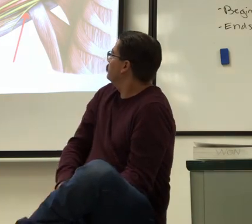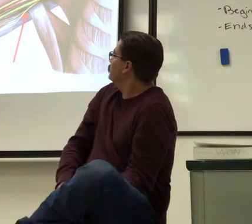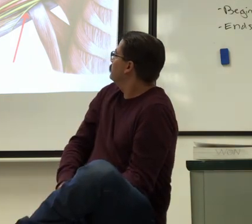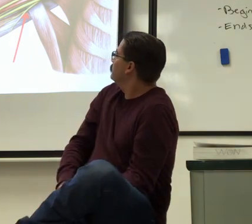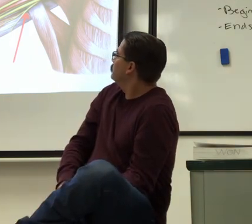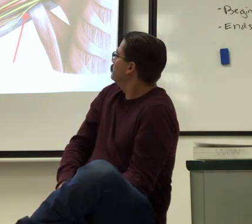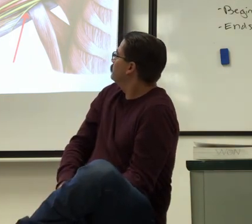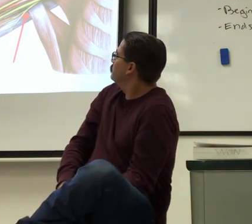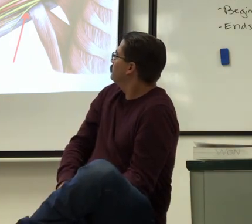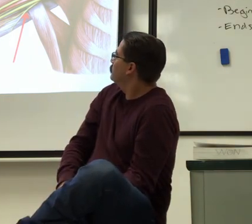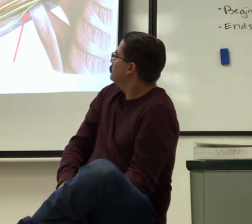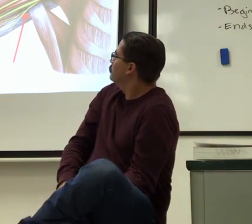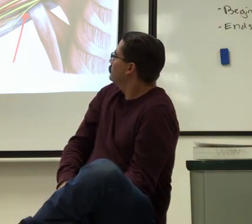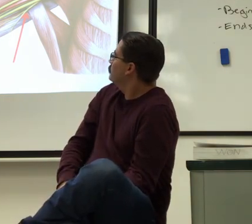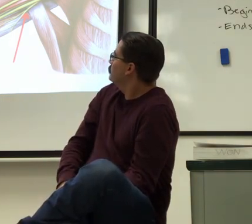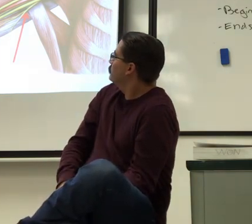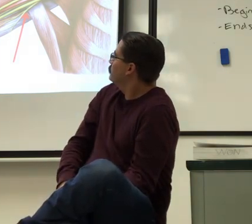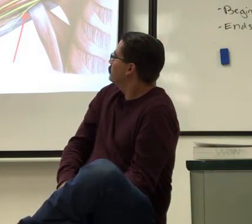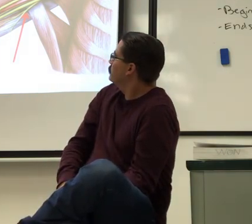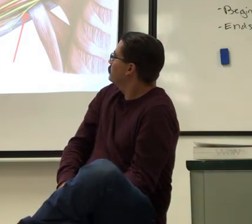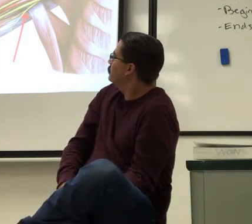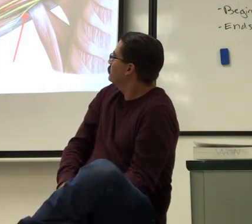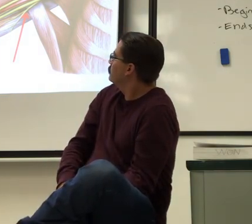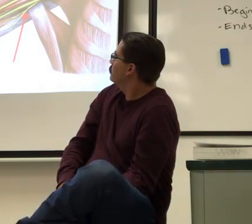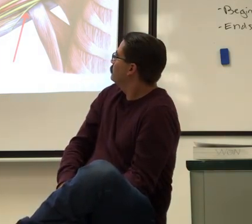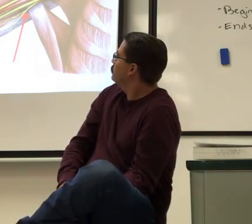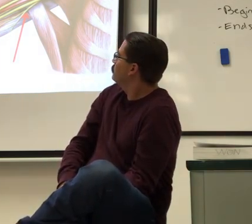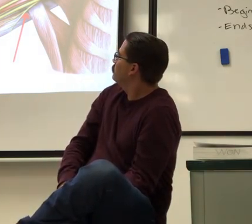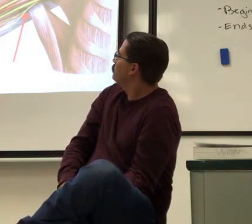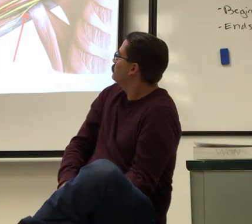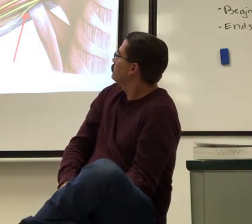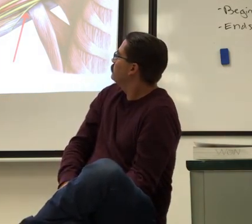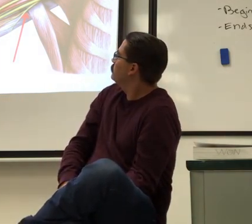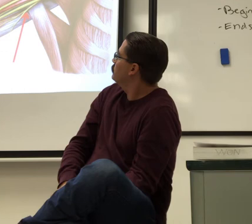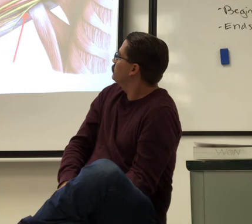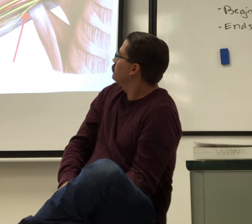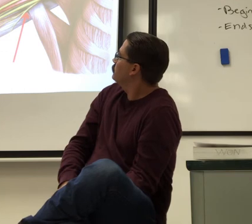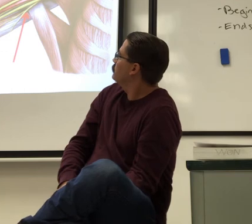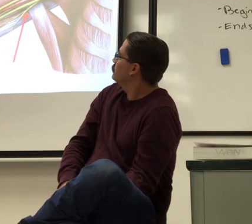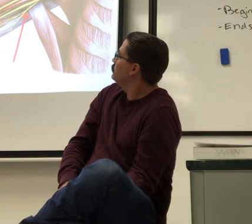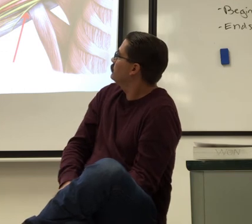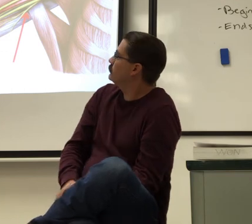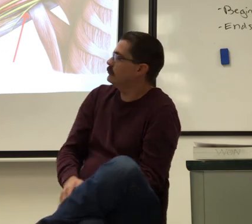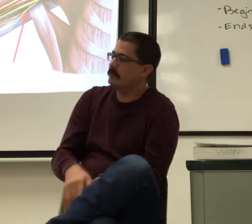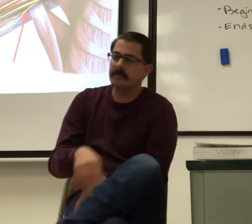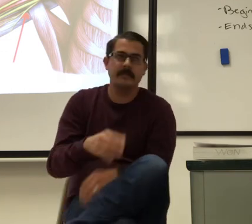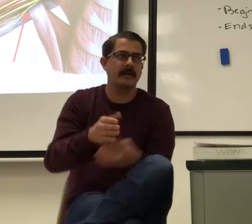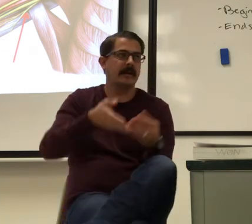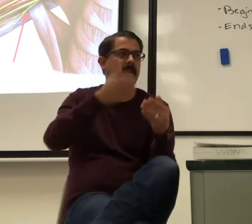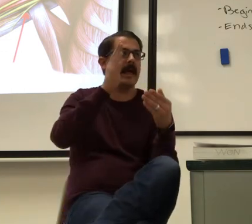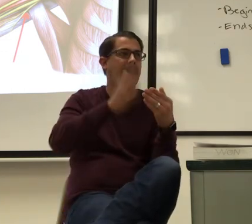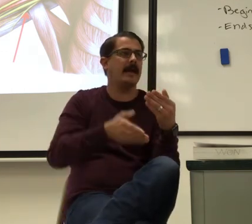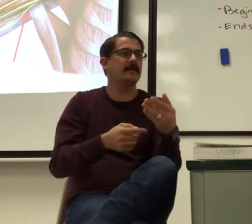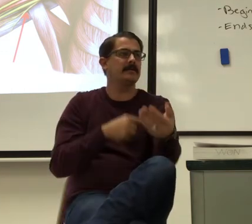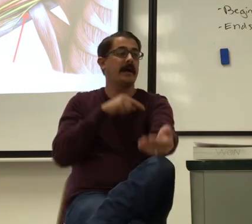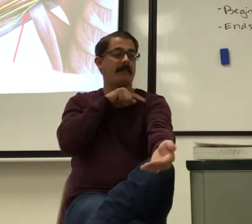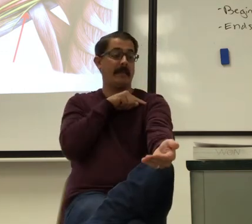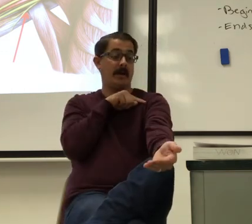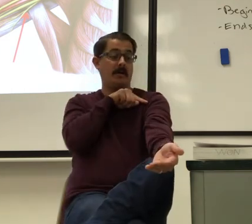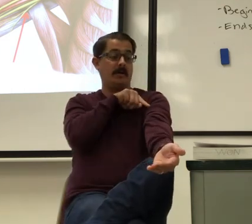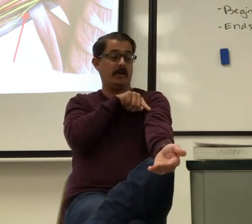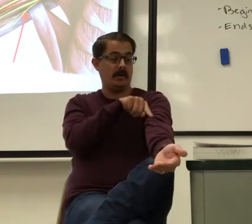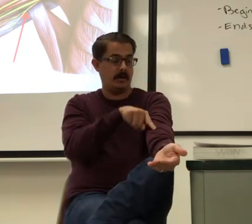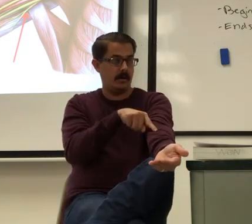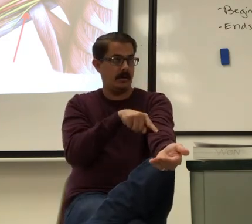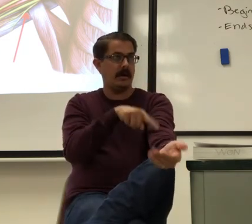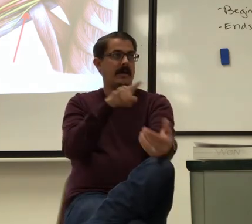Fossa or ACF, whatever we want to call it. Those are all acceptable names. And when it ends, it will terminate into